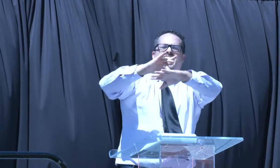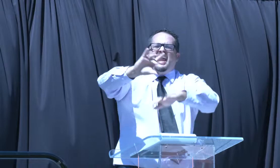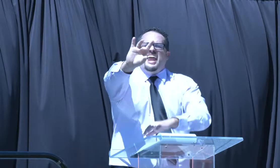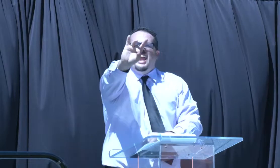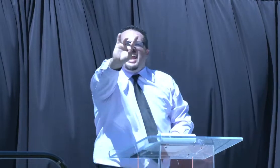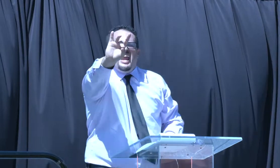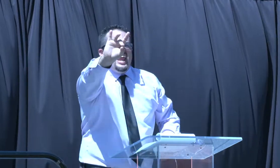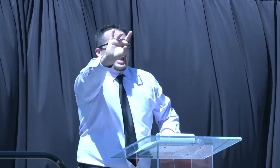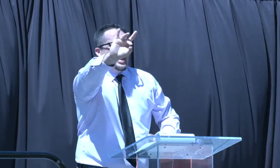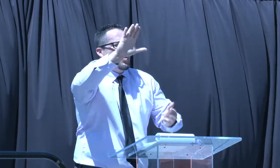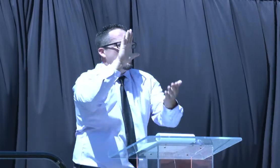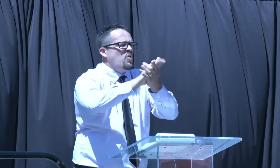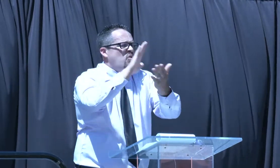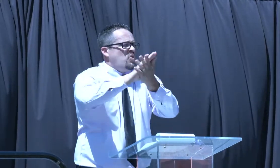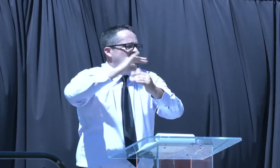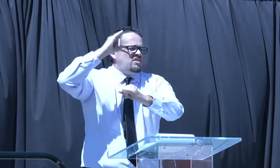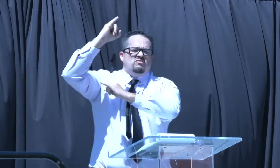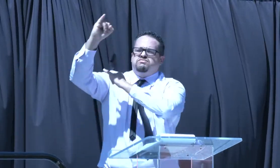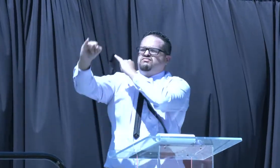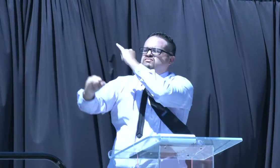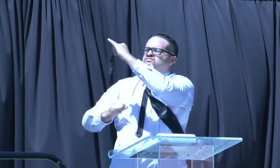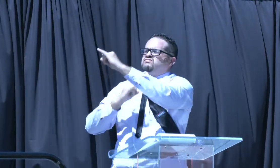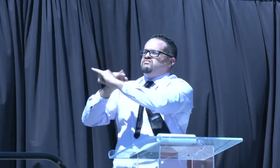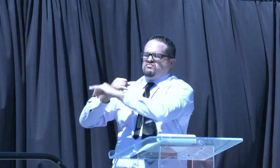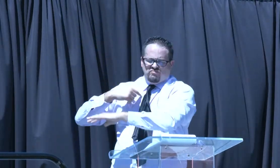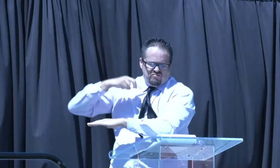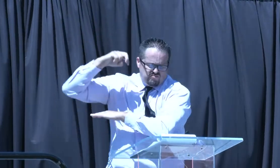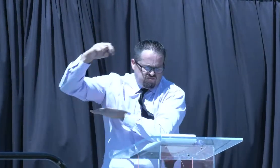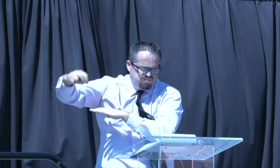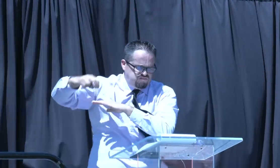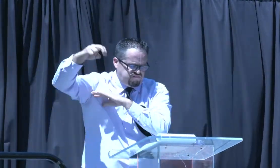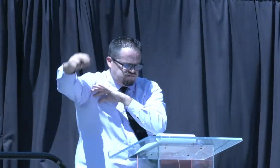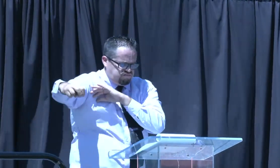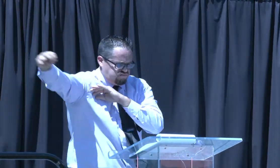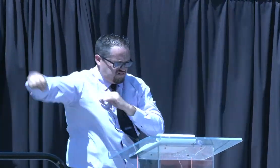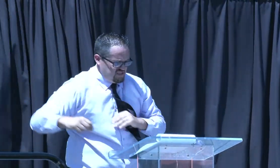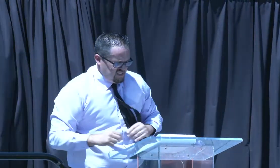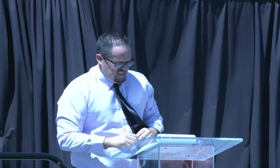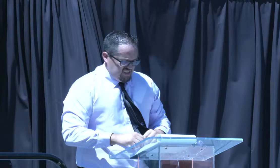I have visited over 20 schools in America and 8 schools overseas.